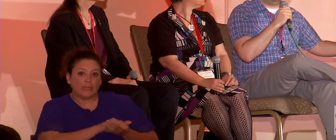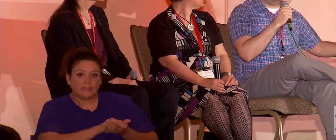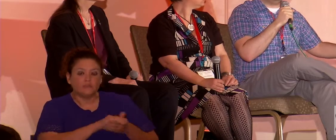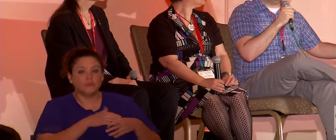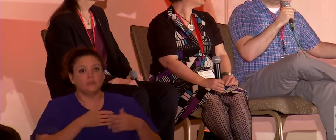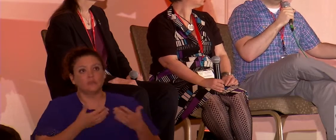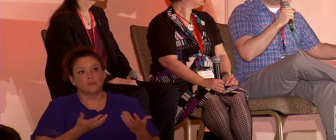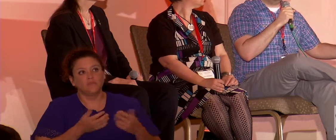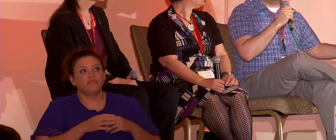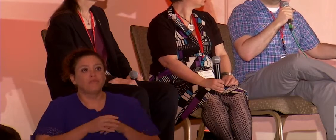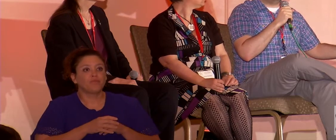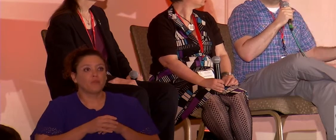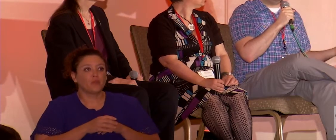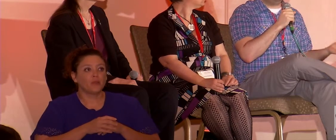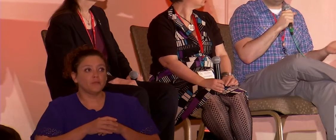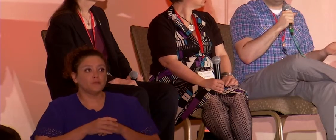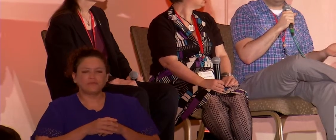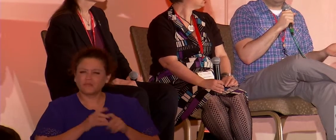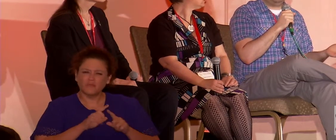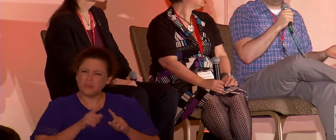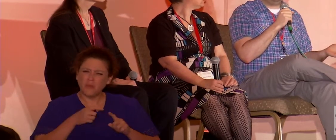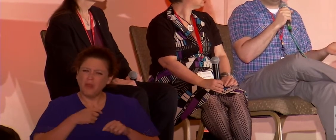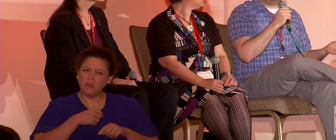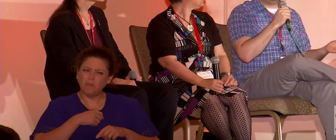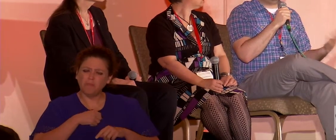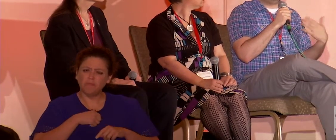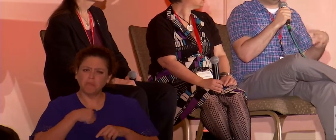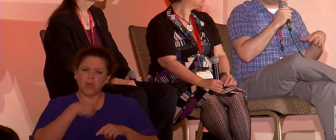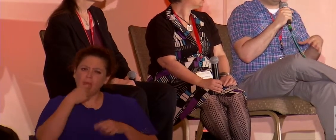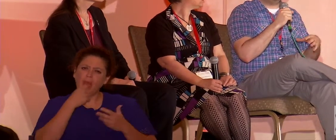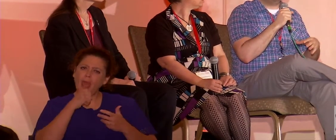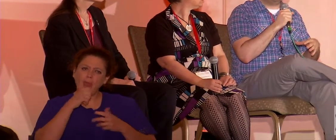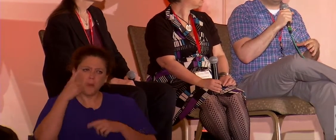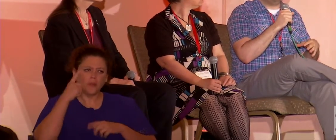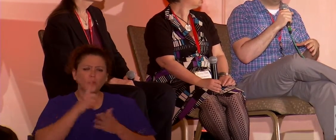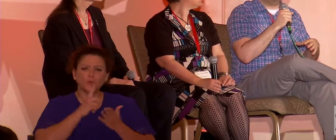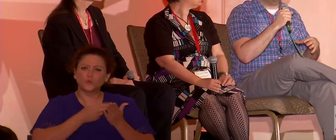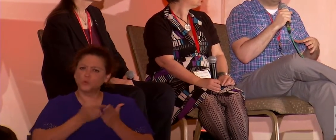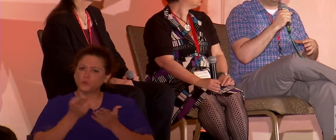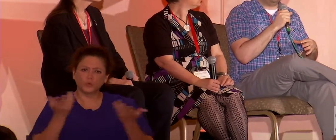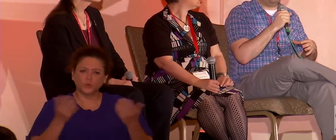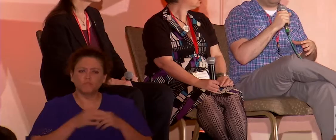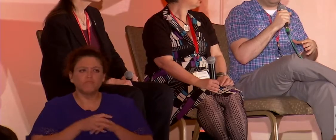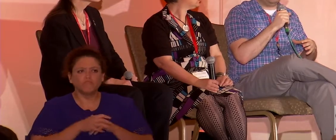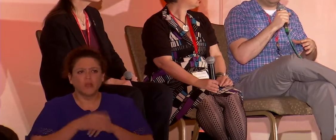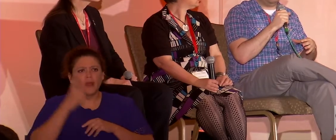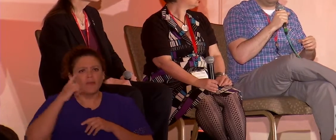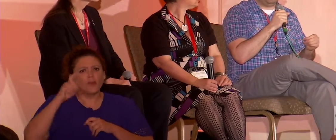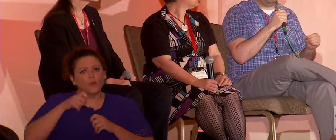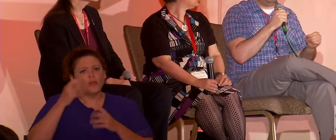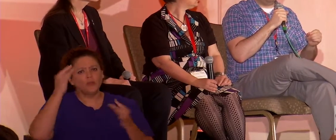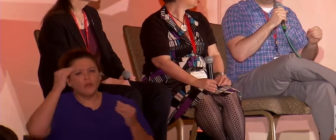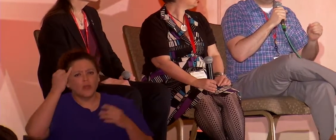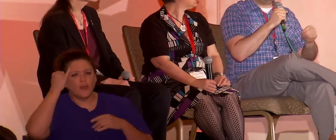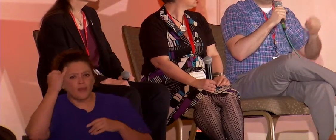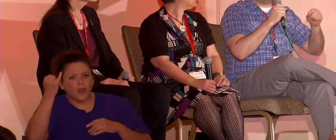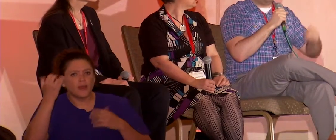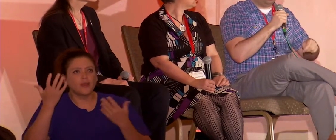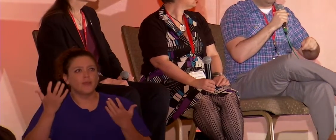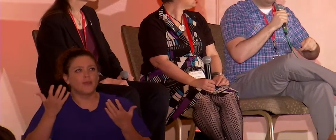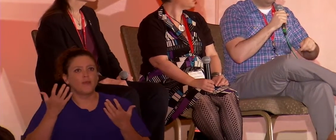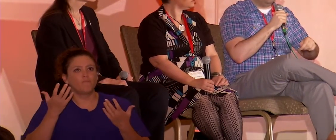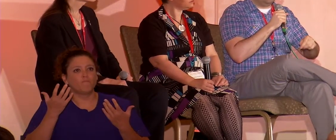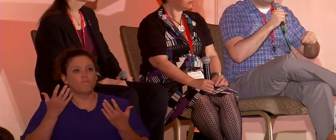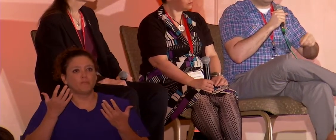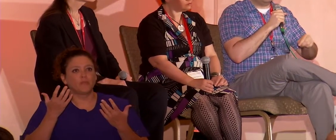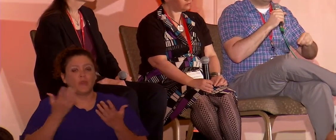of what they believe. But I don't necessarily think that's the case. I think we have to be able to think about the idea that what we